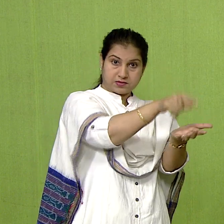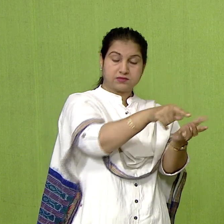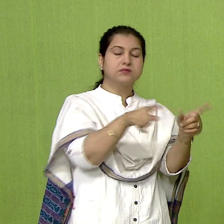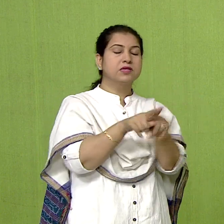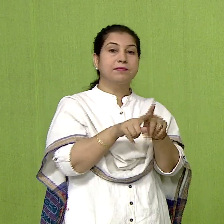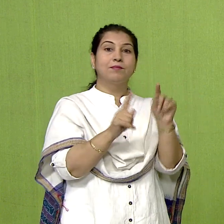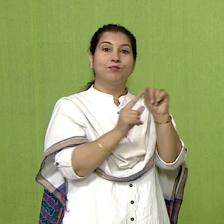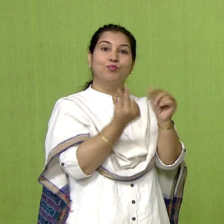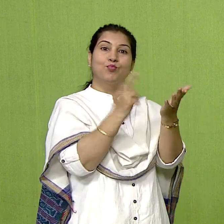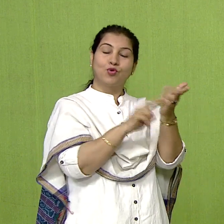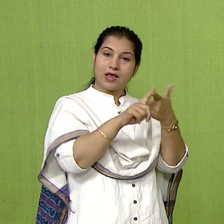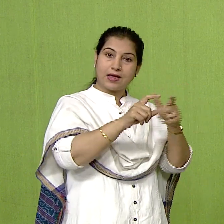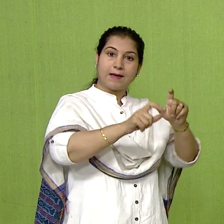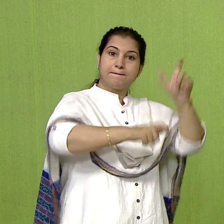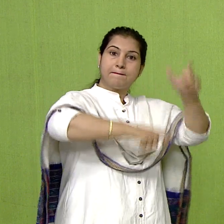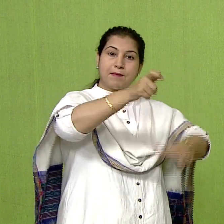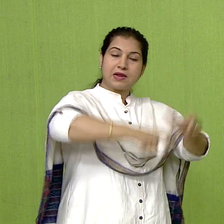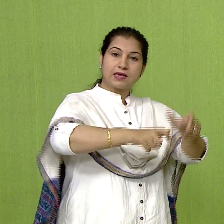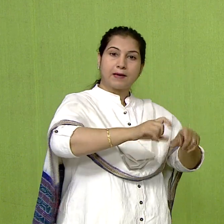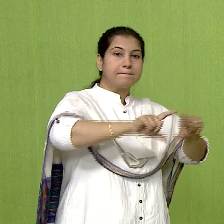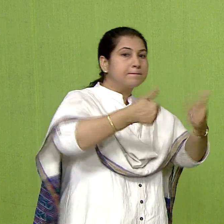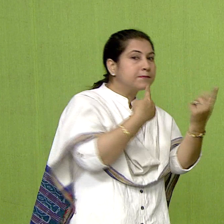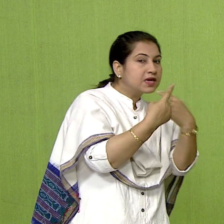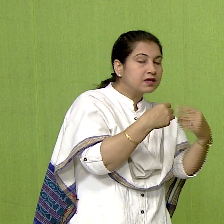Pune Public Meeting was formed,